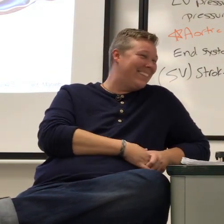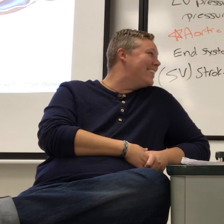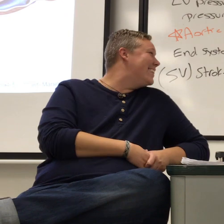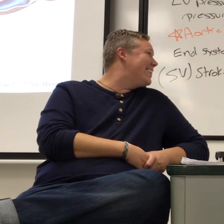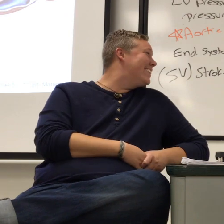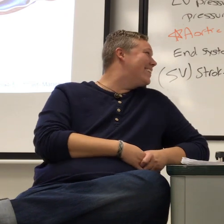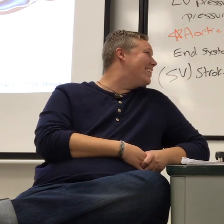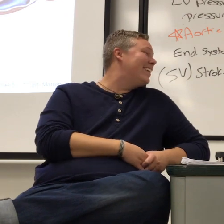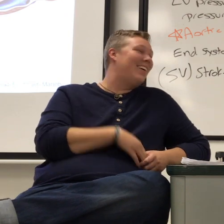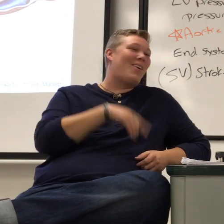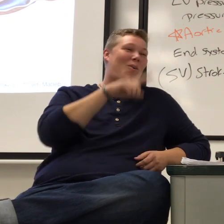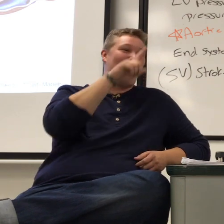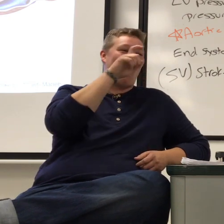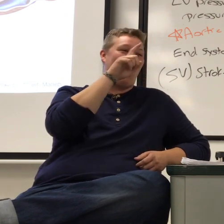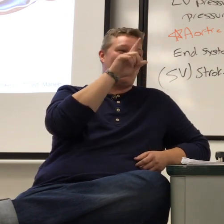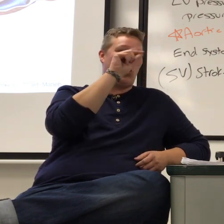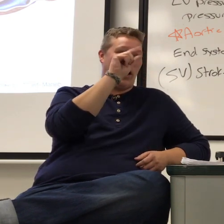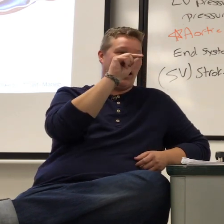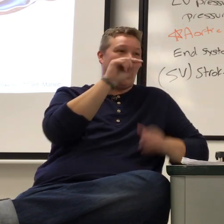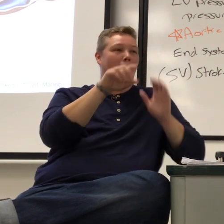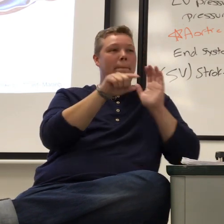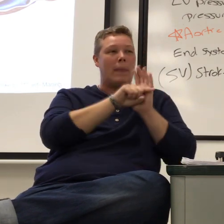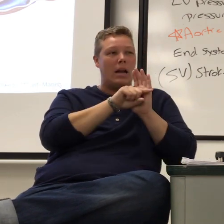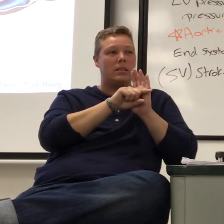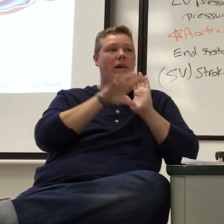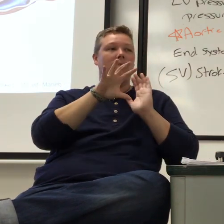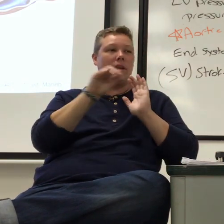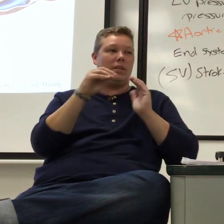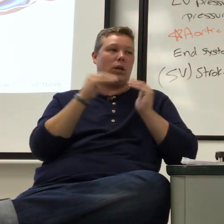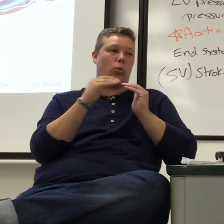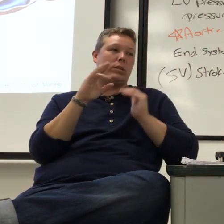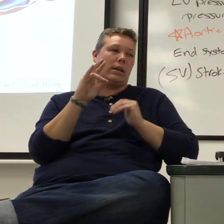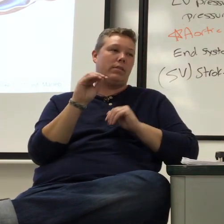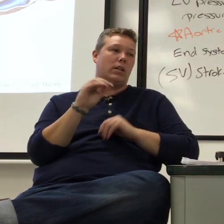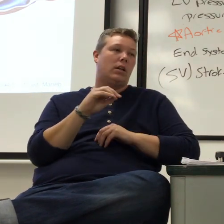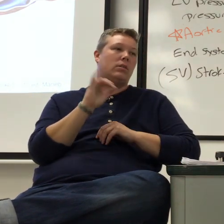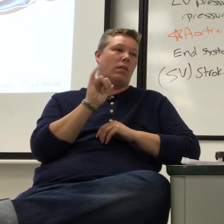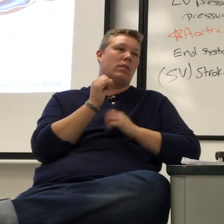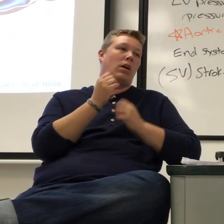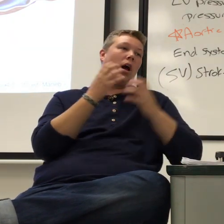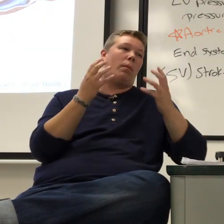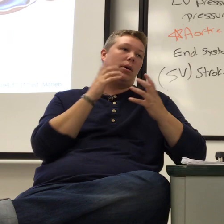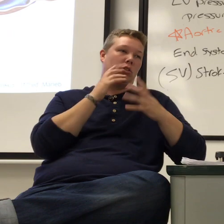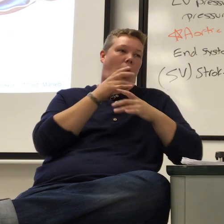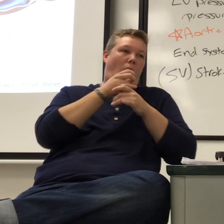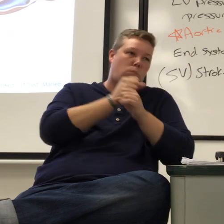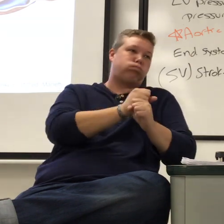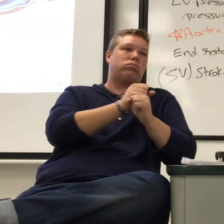120 minus 50, right? That's an important number. That's how much the heart ejected. Okay.